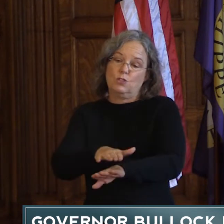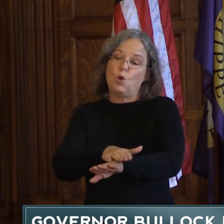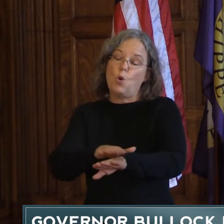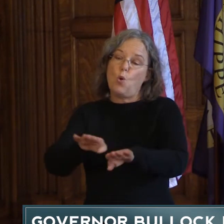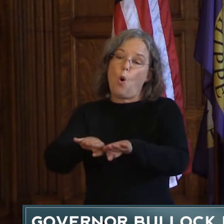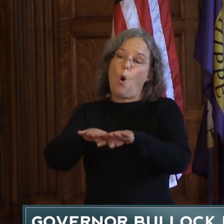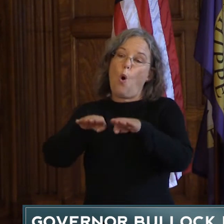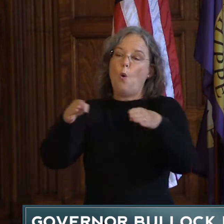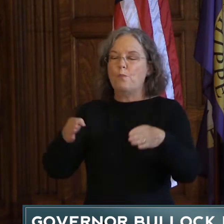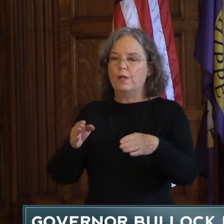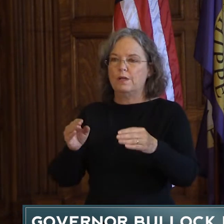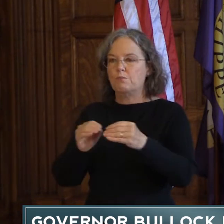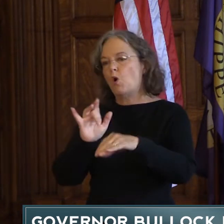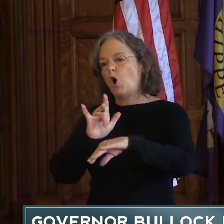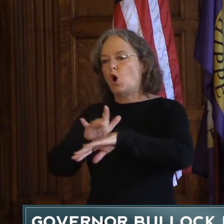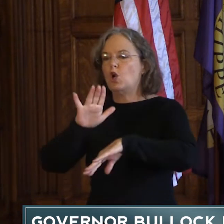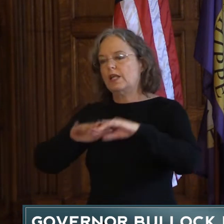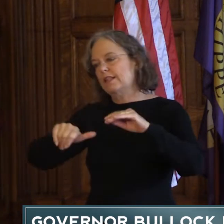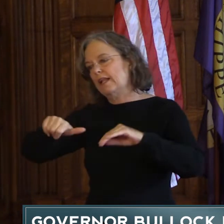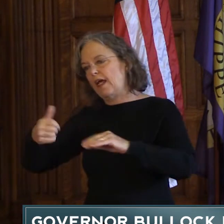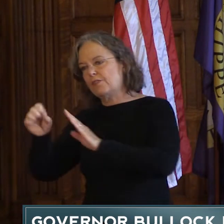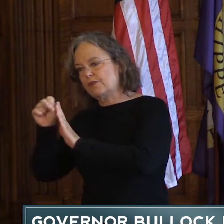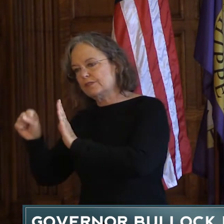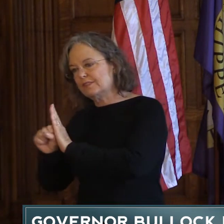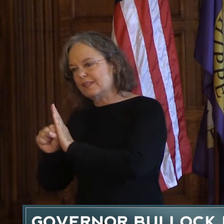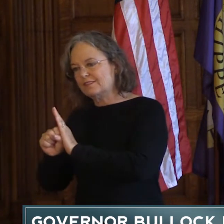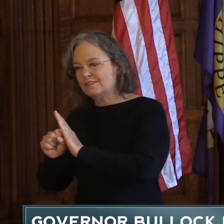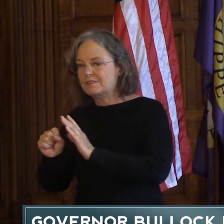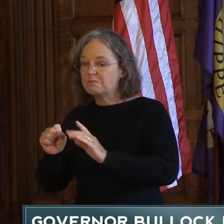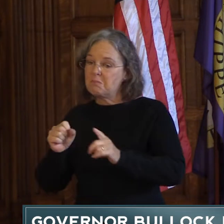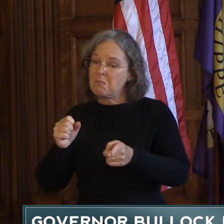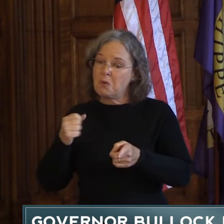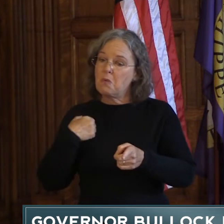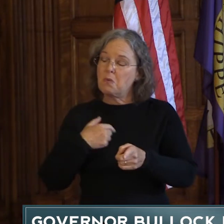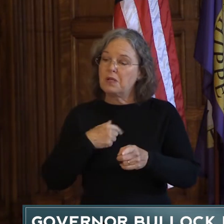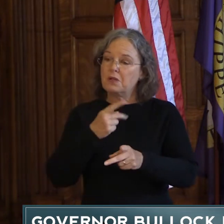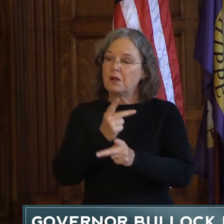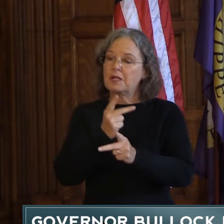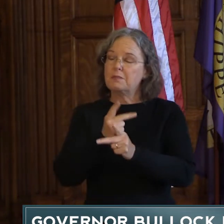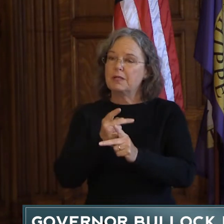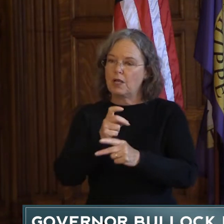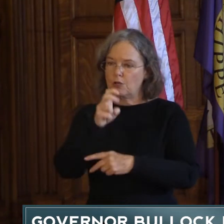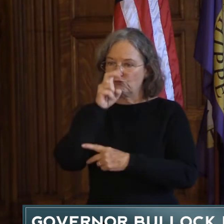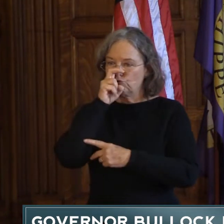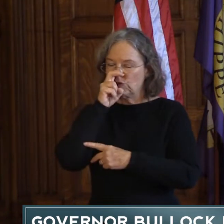in many states in a way where we still have strict social distancing measures.